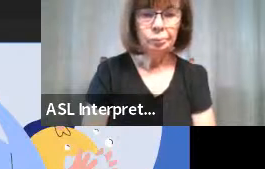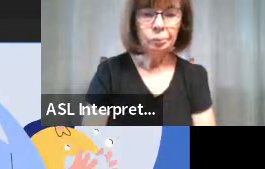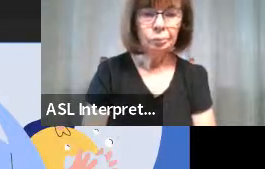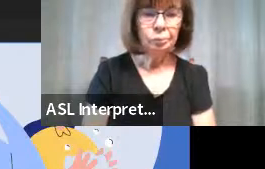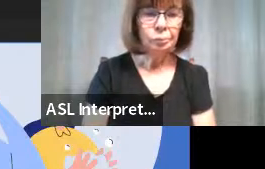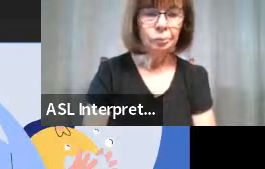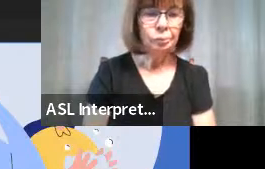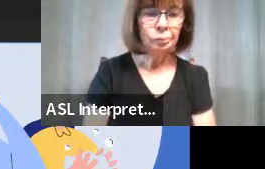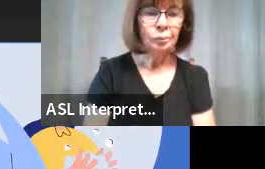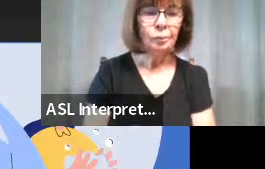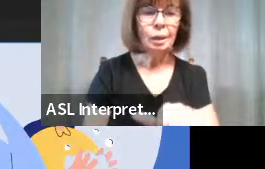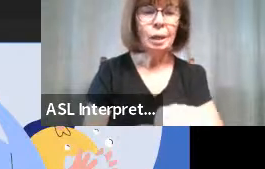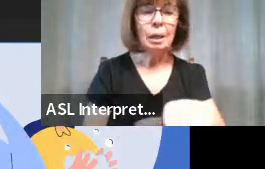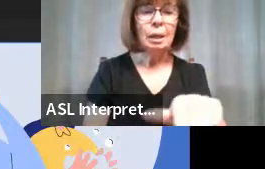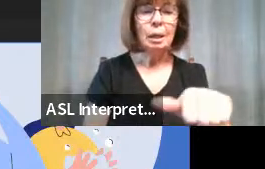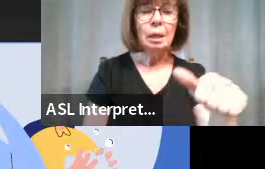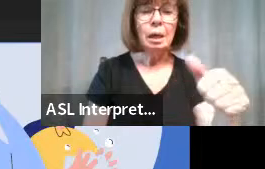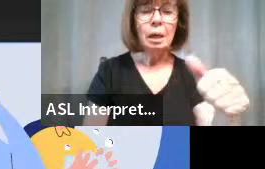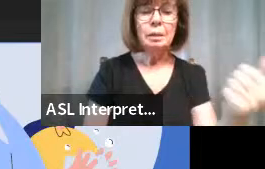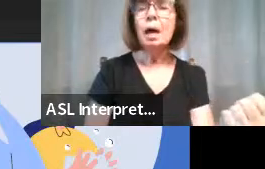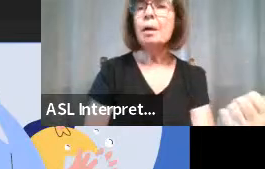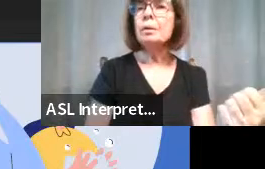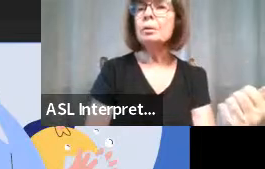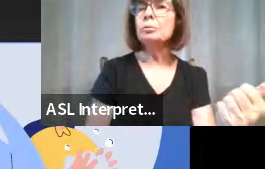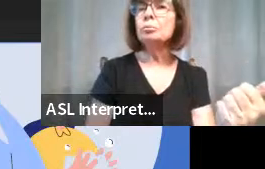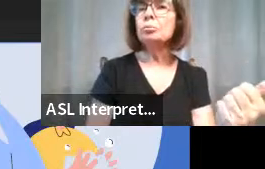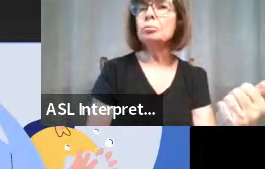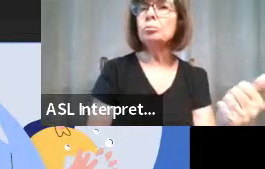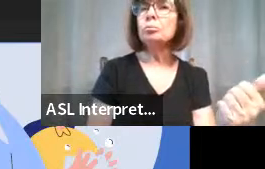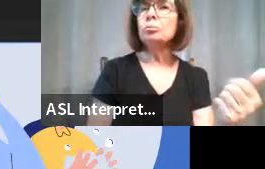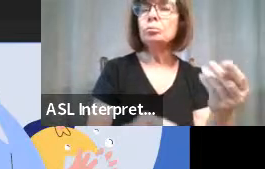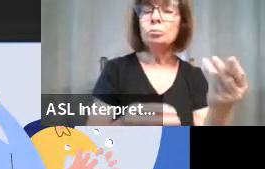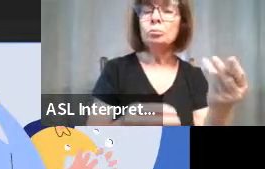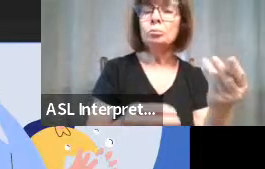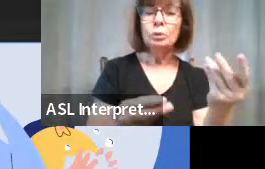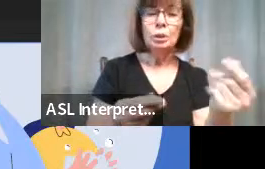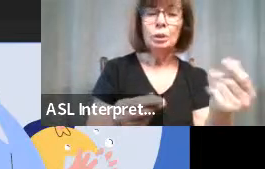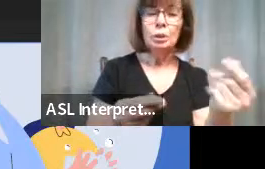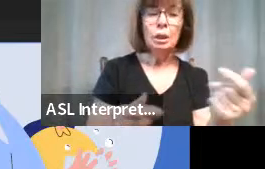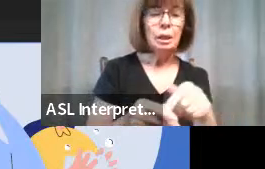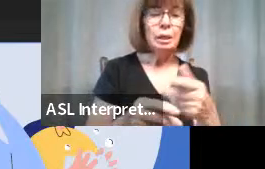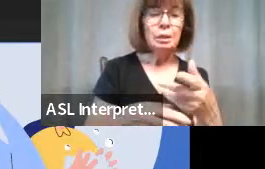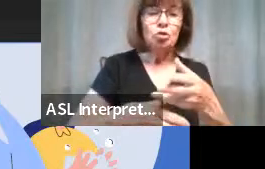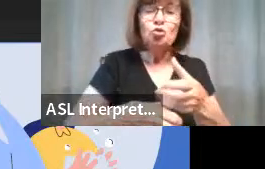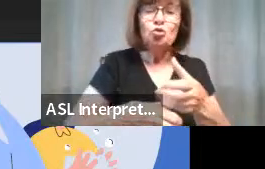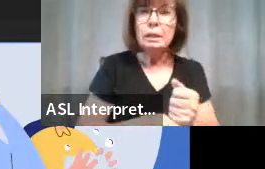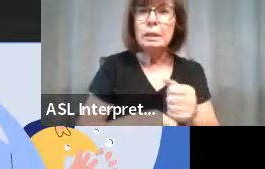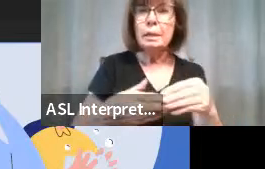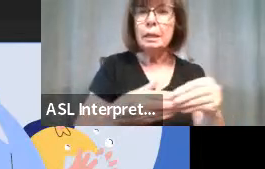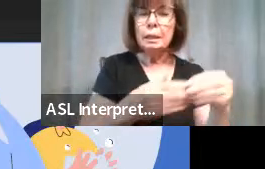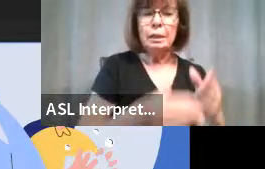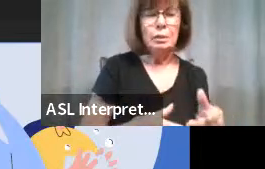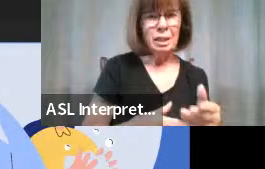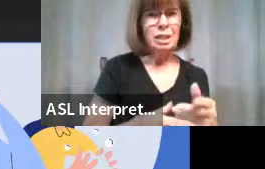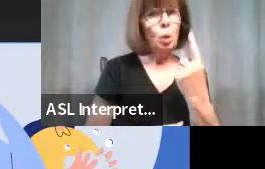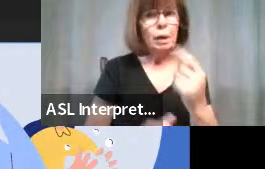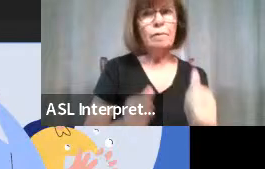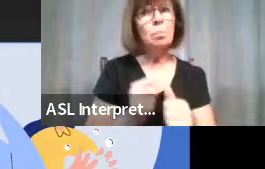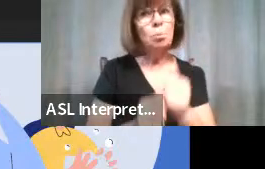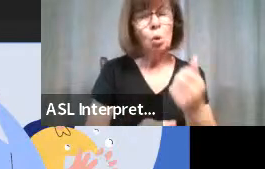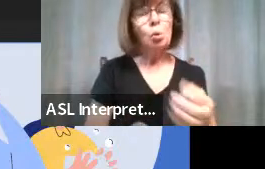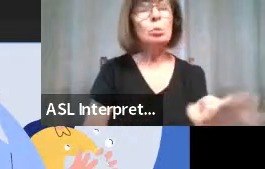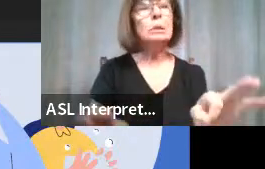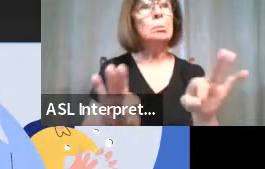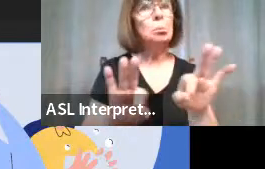Another theme we have around is engage trusted leaders for the community. I think this is one of the most important ones from what I see. And